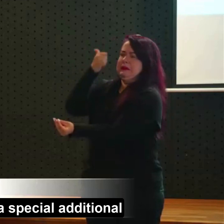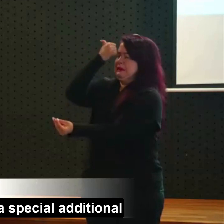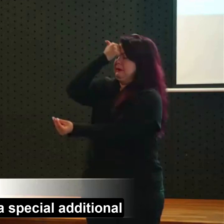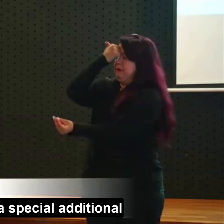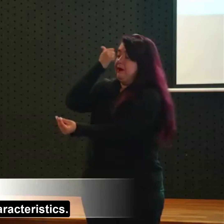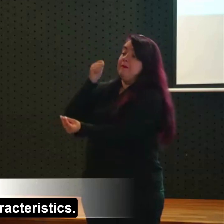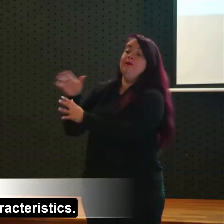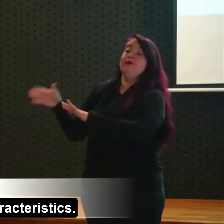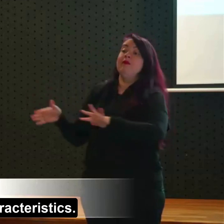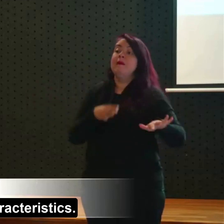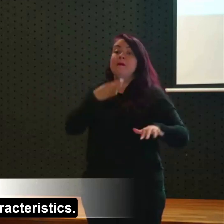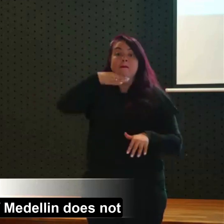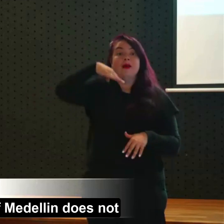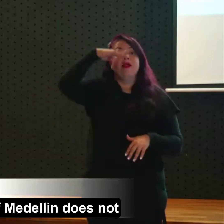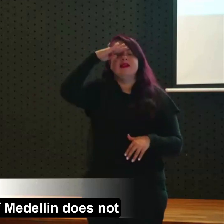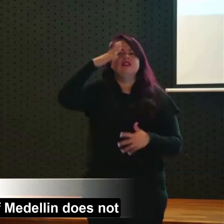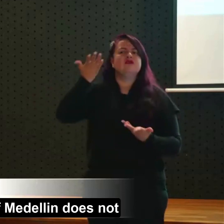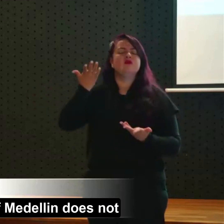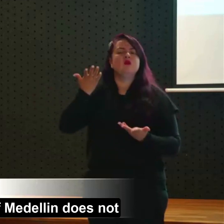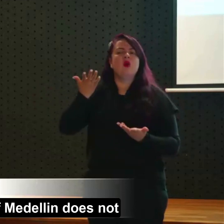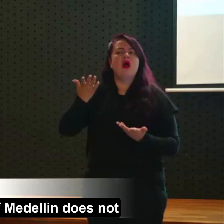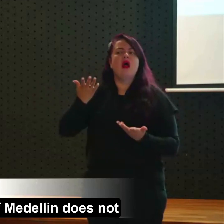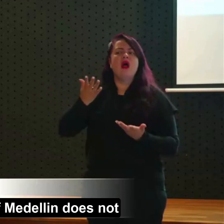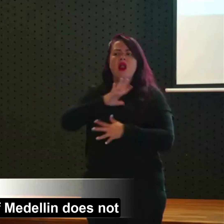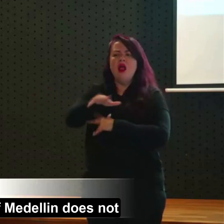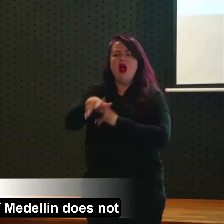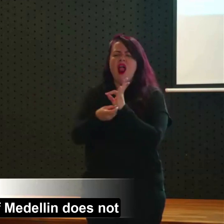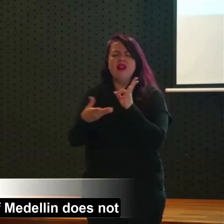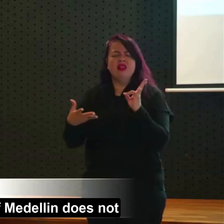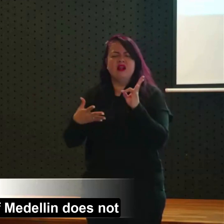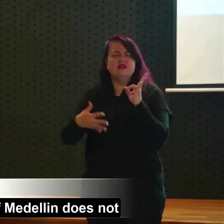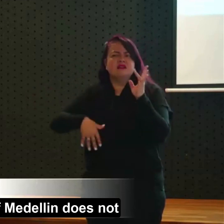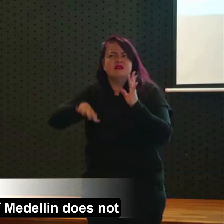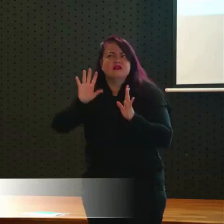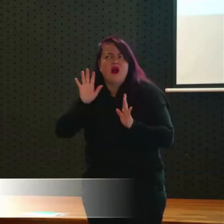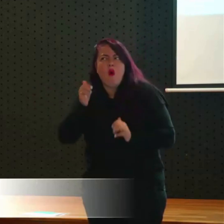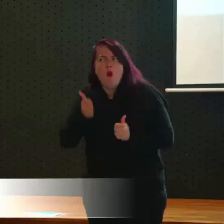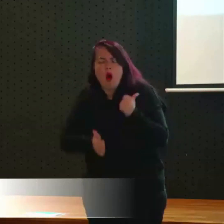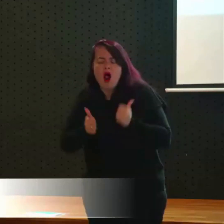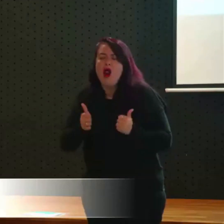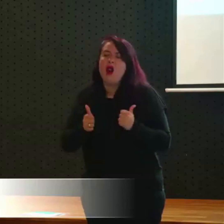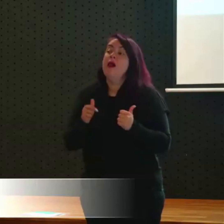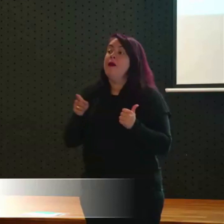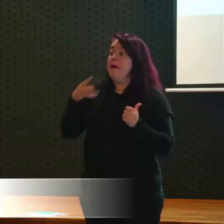special additional characteristics. The city of Medellín does not